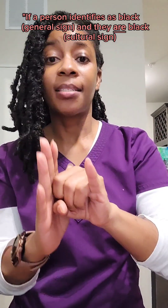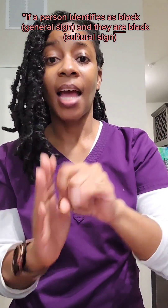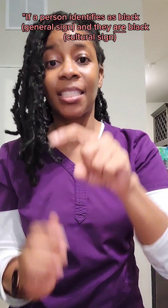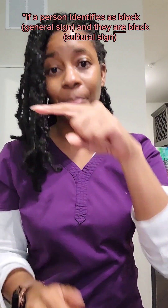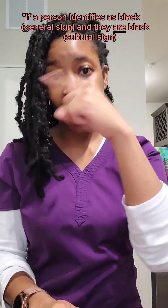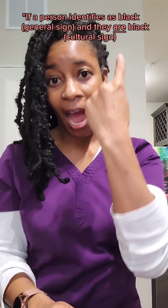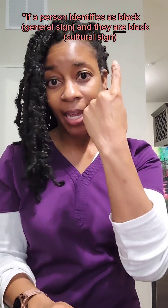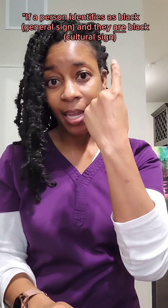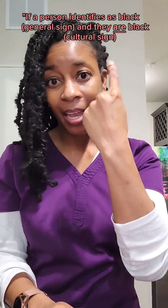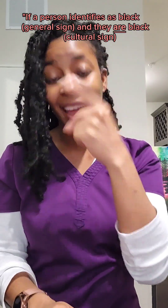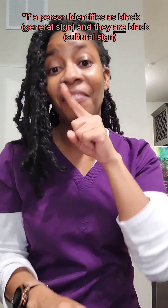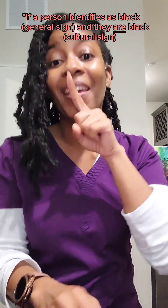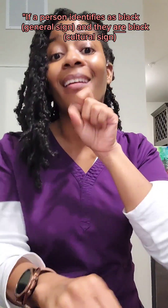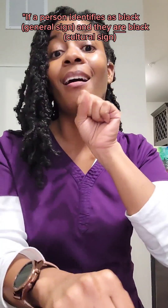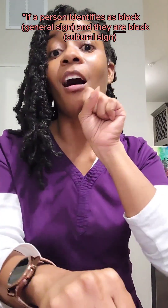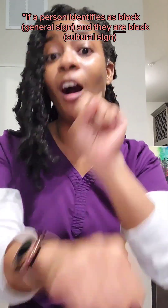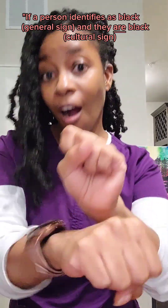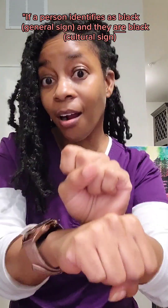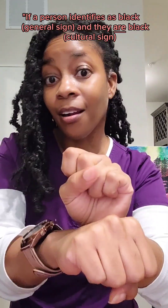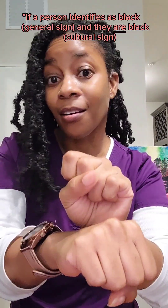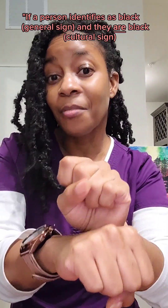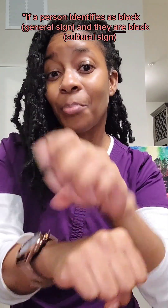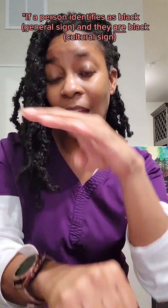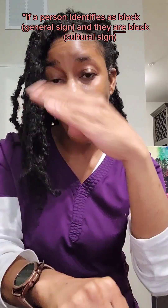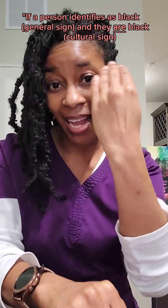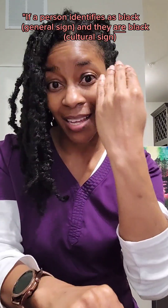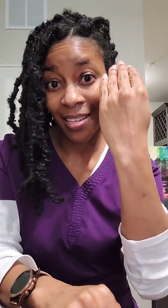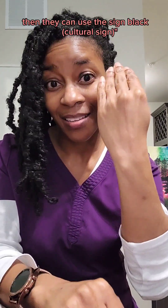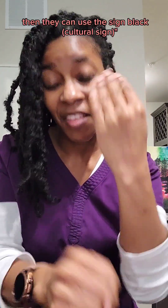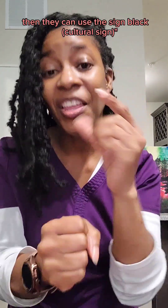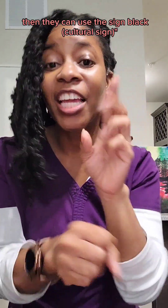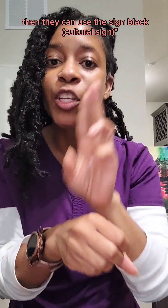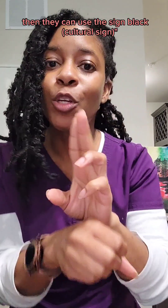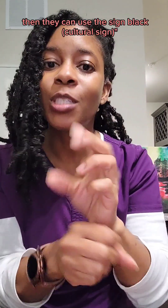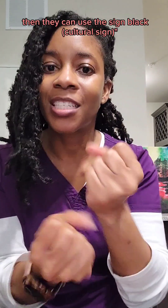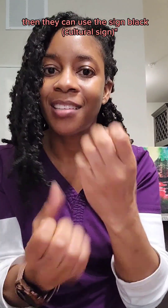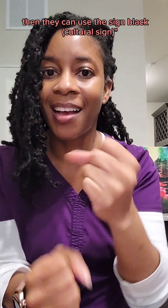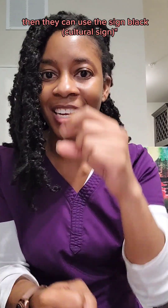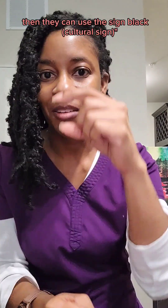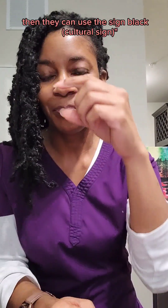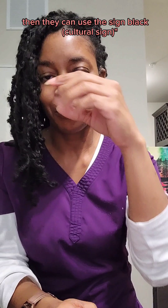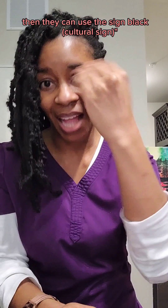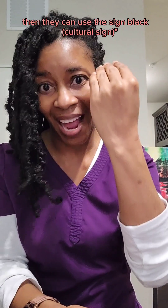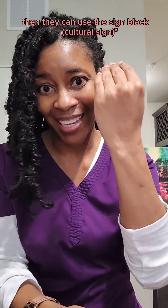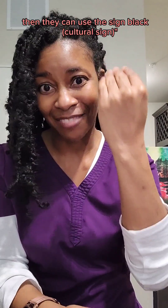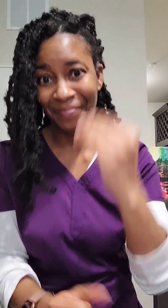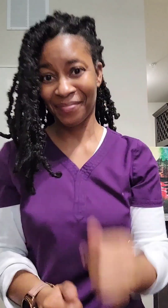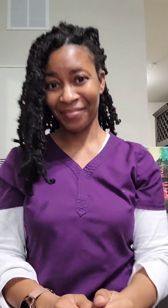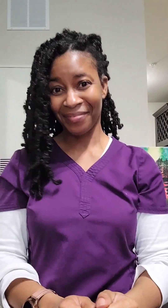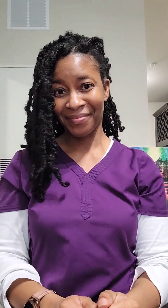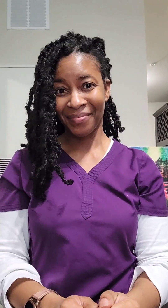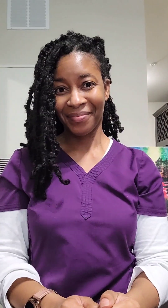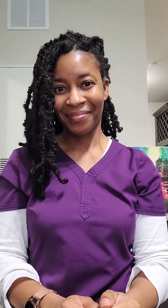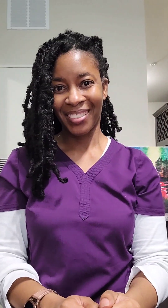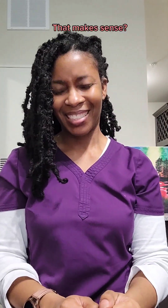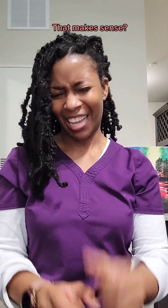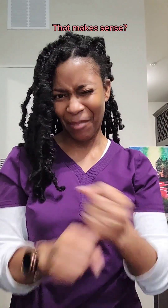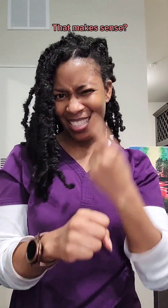as black and they are black, then they can use the sign black. Does that make sense?